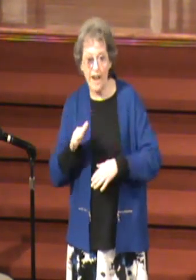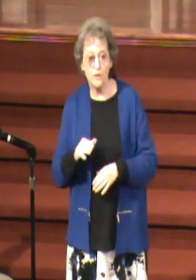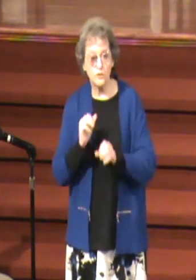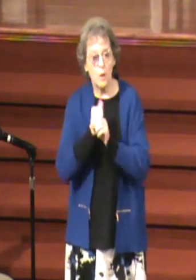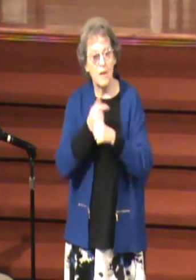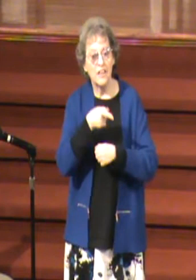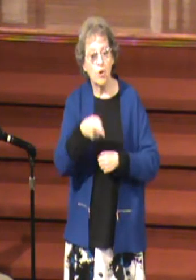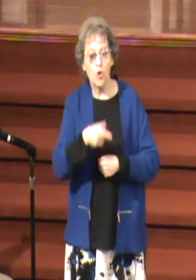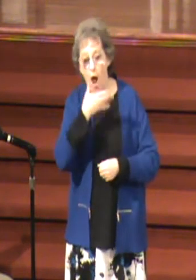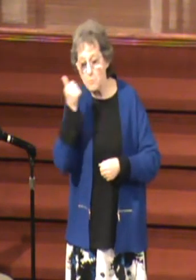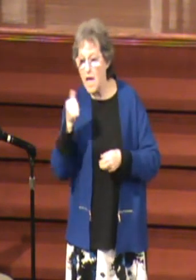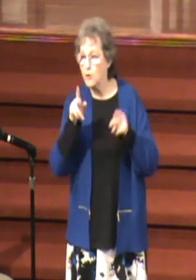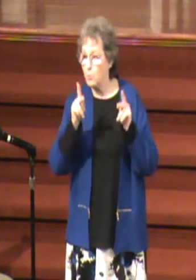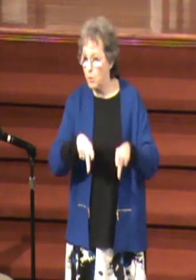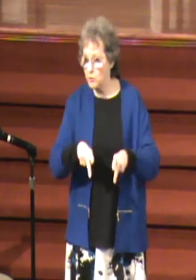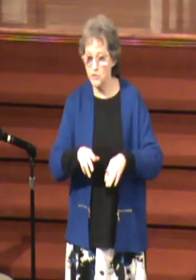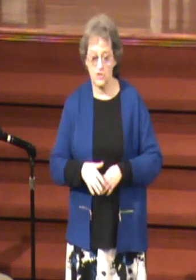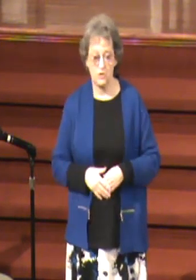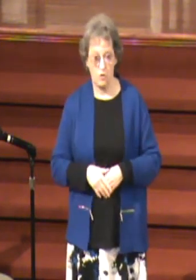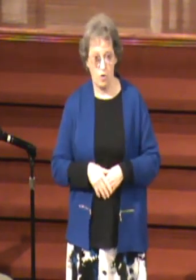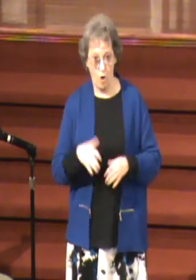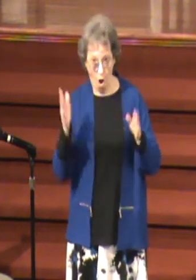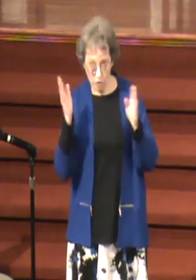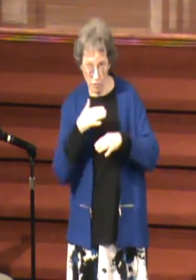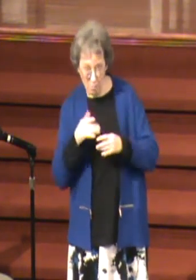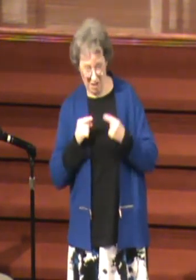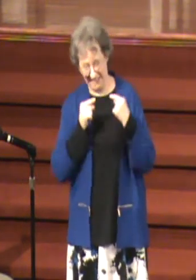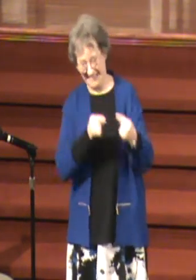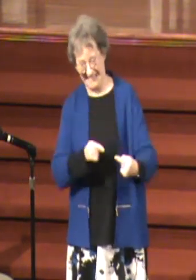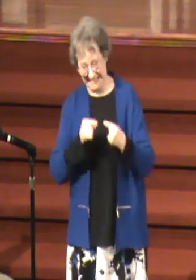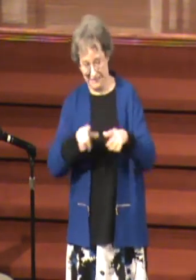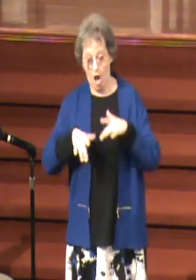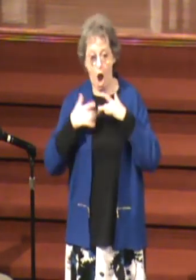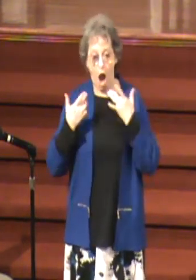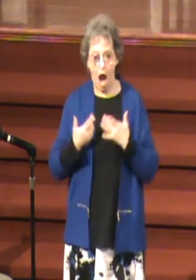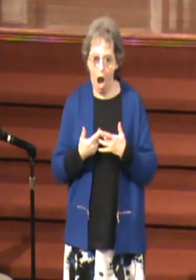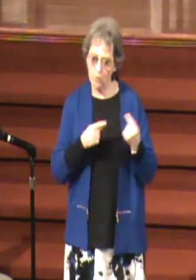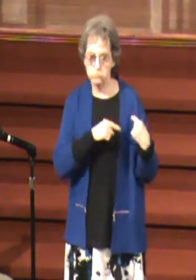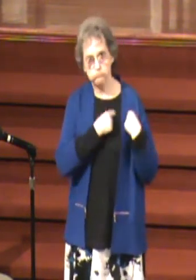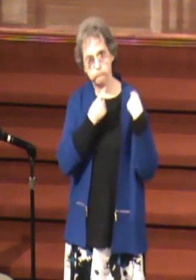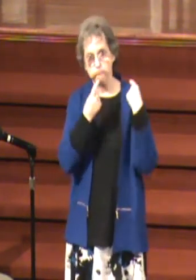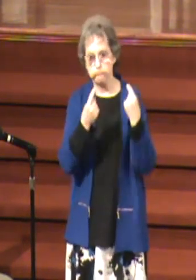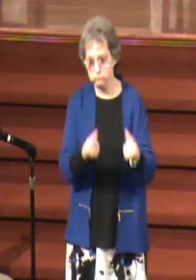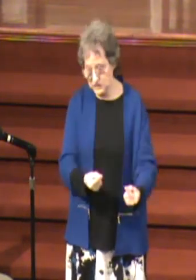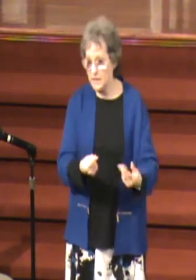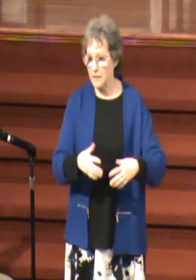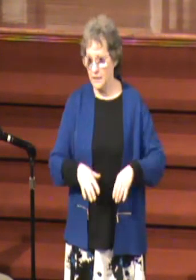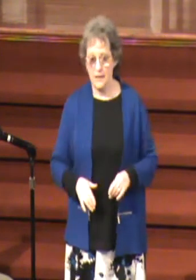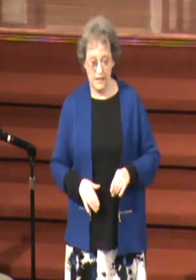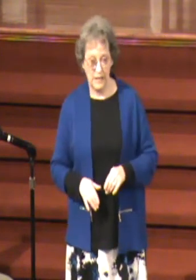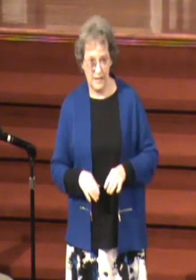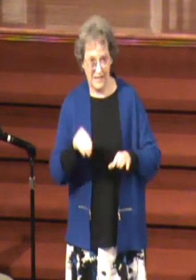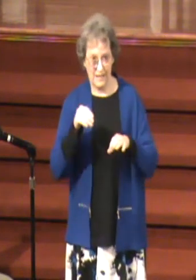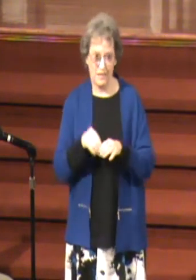person. Her trials, her struggles with her heart for all those years that she was in and out of the